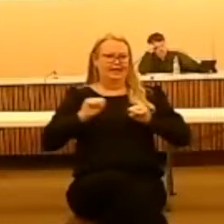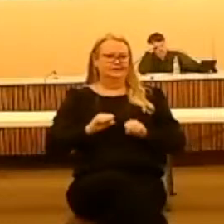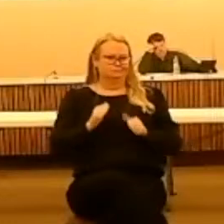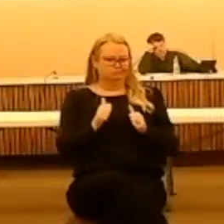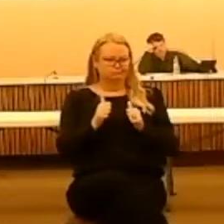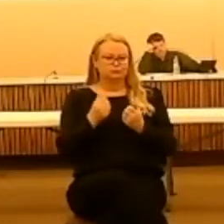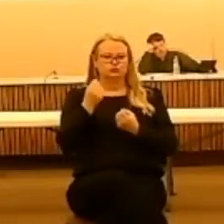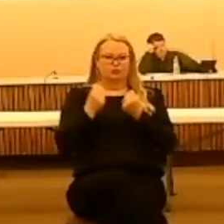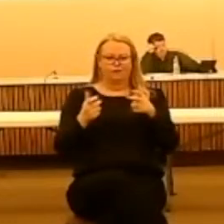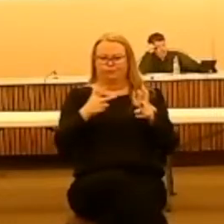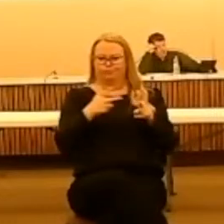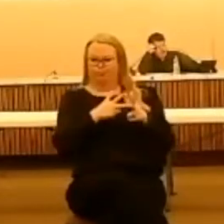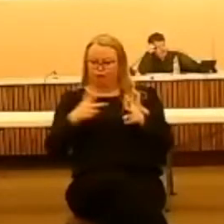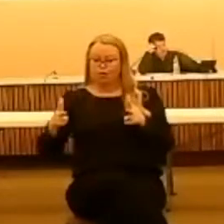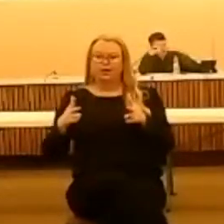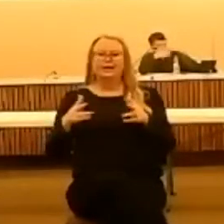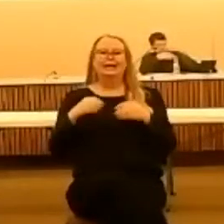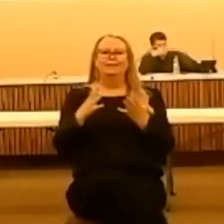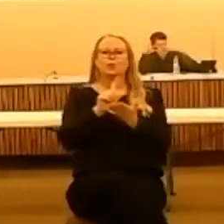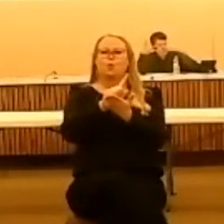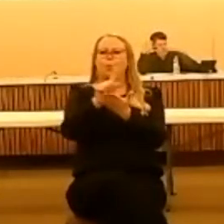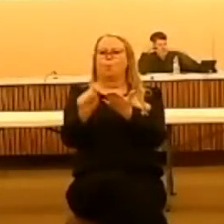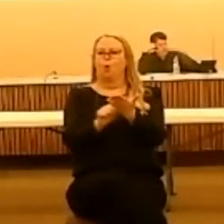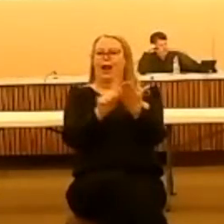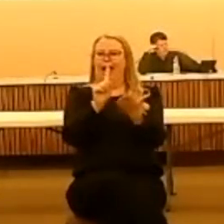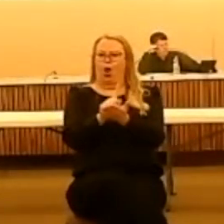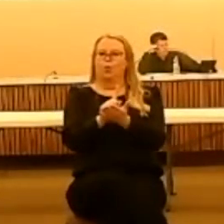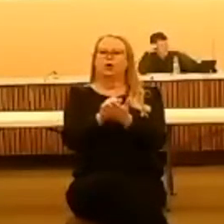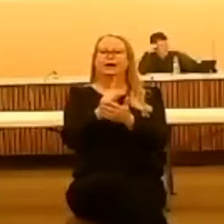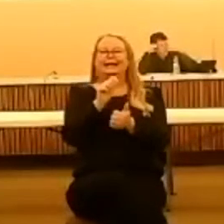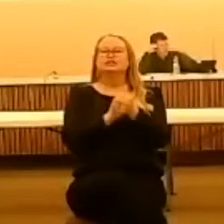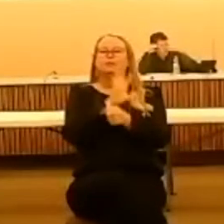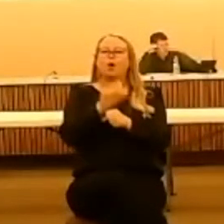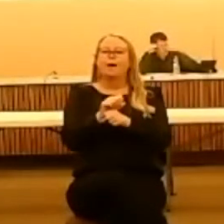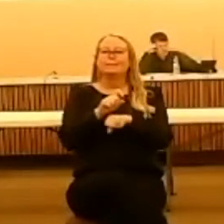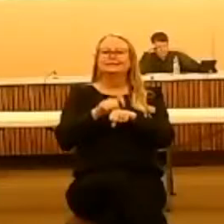essentially be given a 1 hour block so as to spread the traffic out.